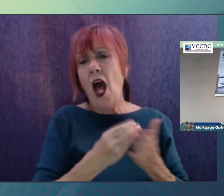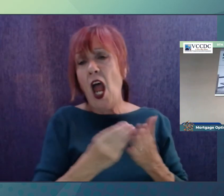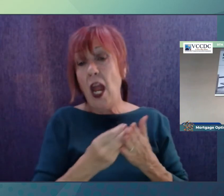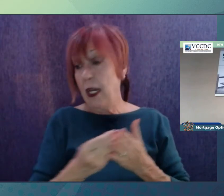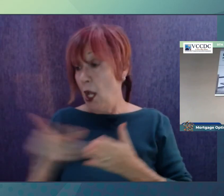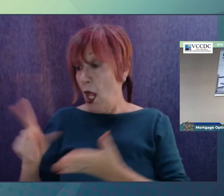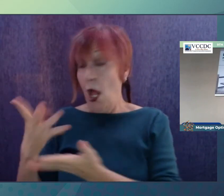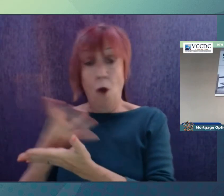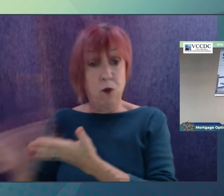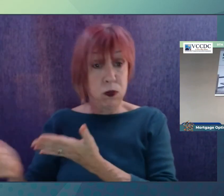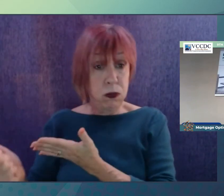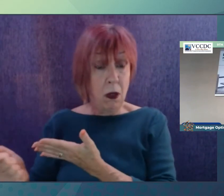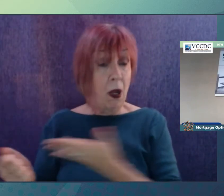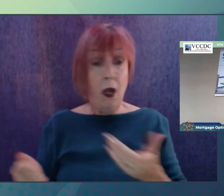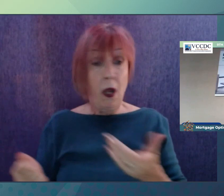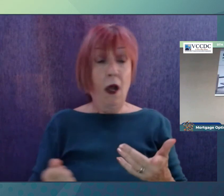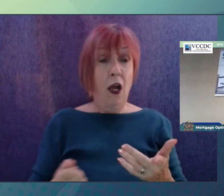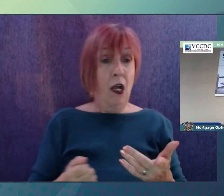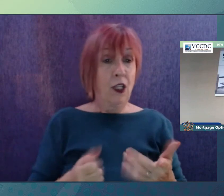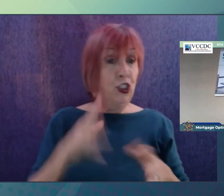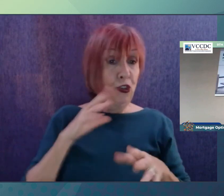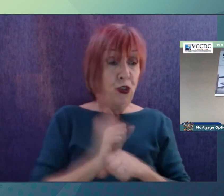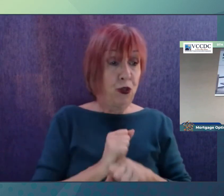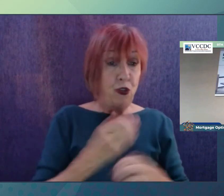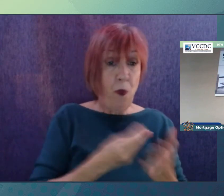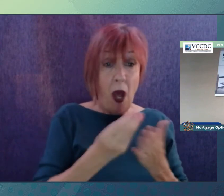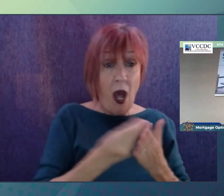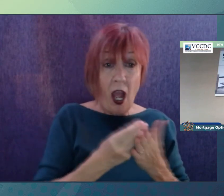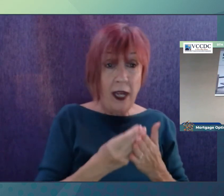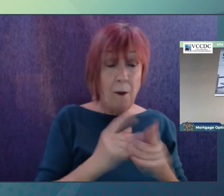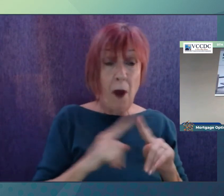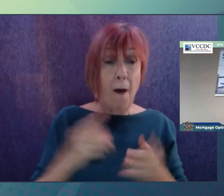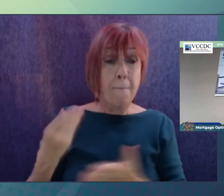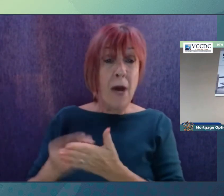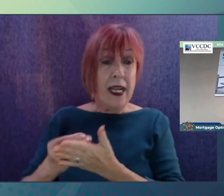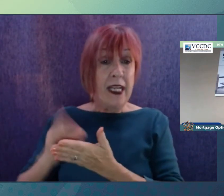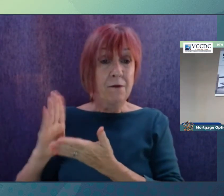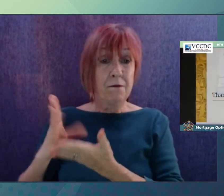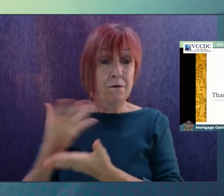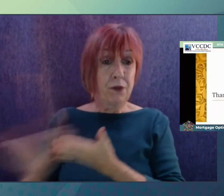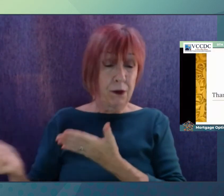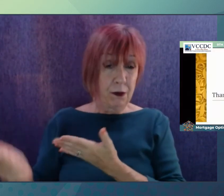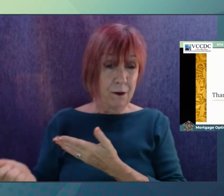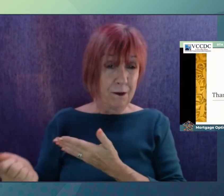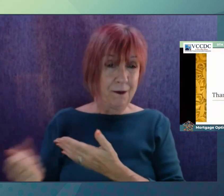for the worse. Well, this concludes our presentation today. I hope